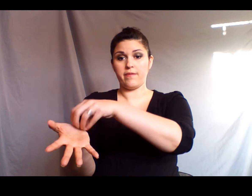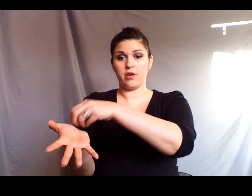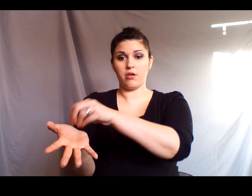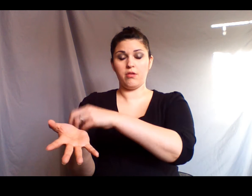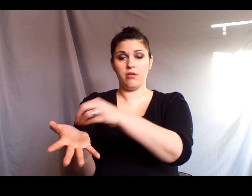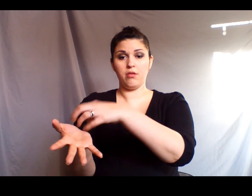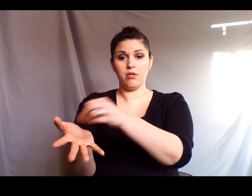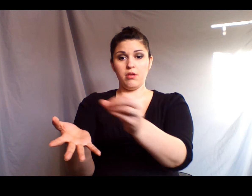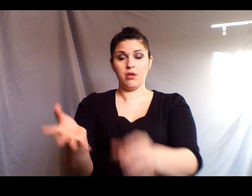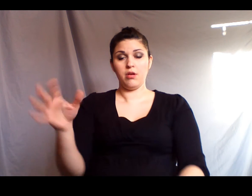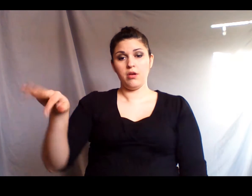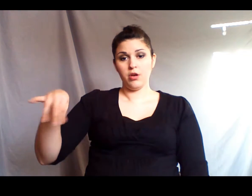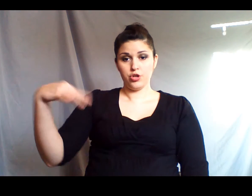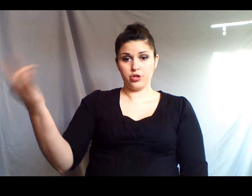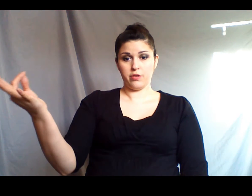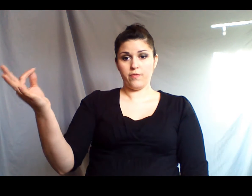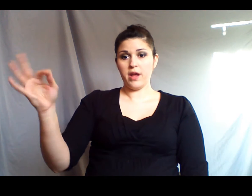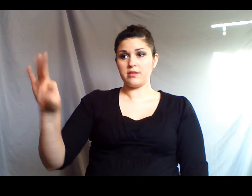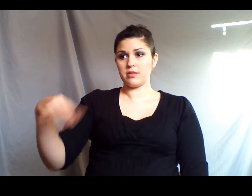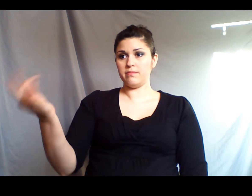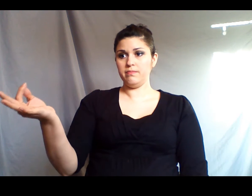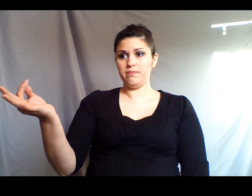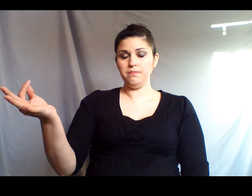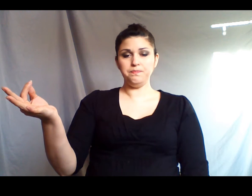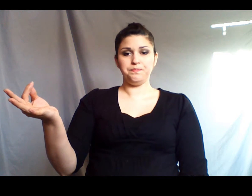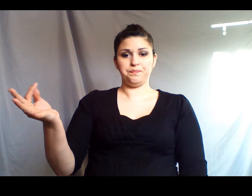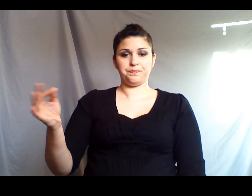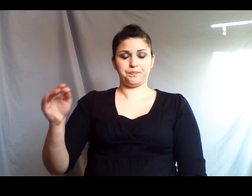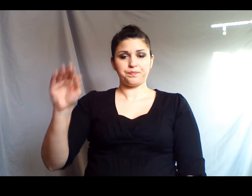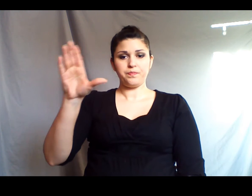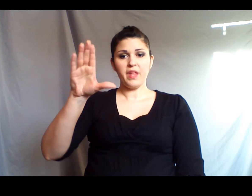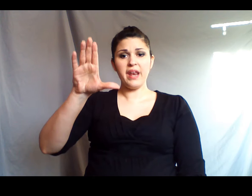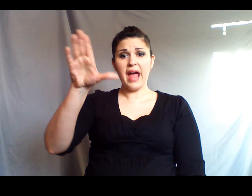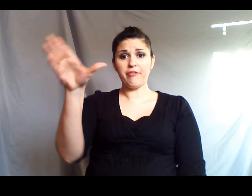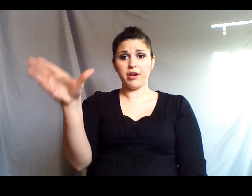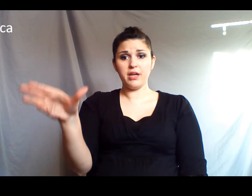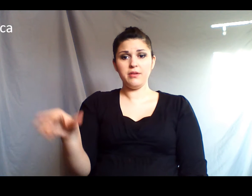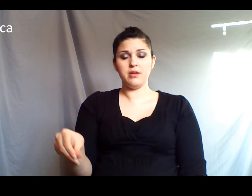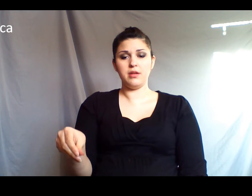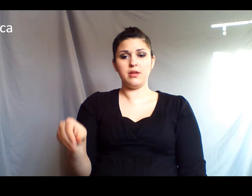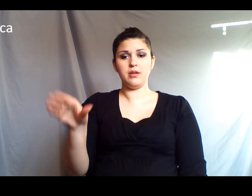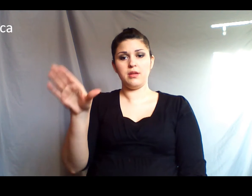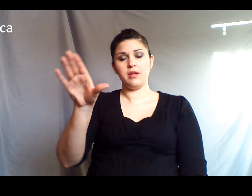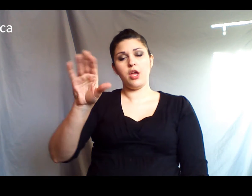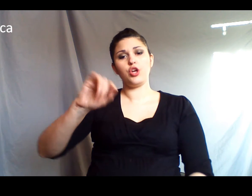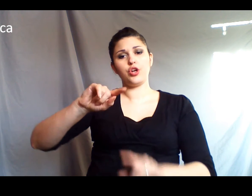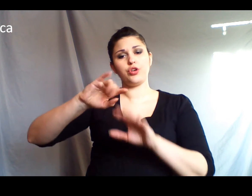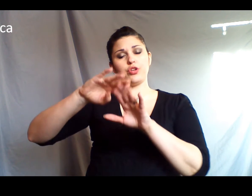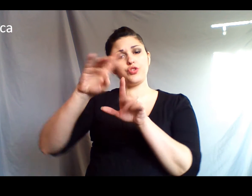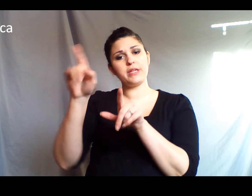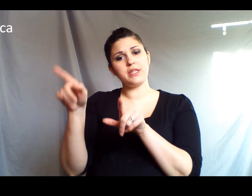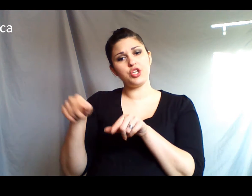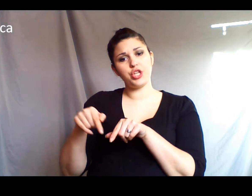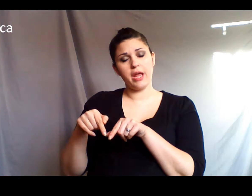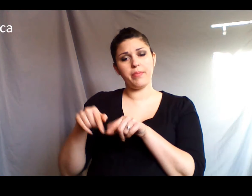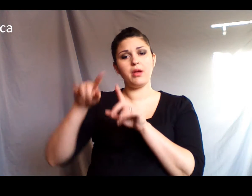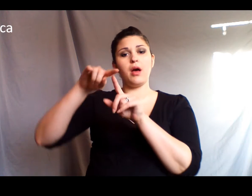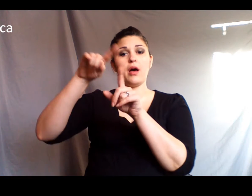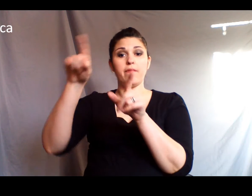their shirt. France. In Africa, you're tracing the shape of the